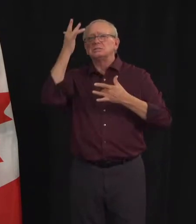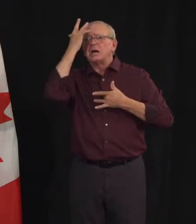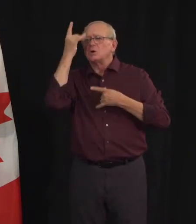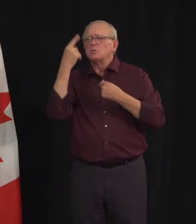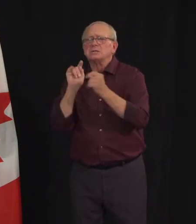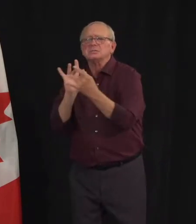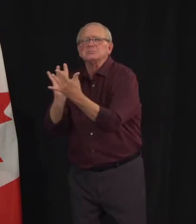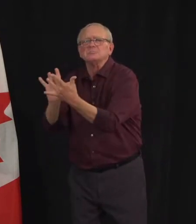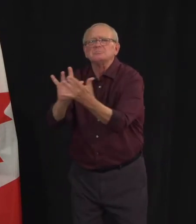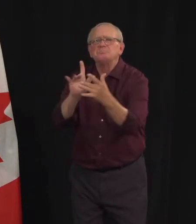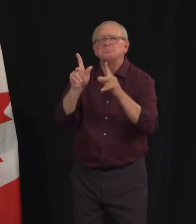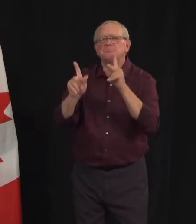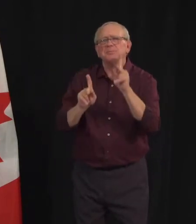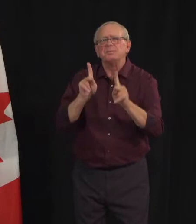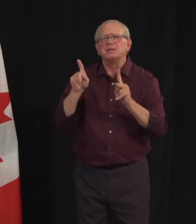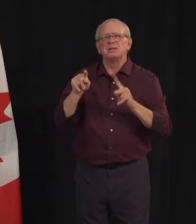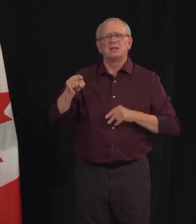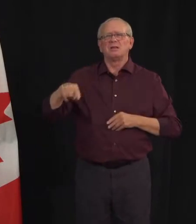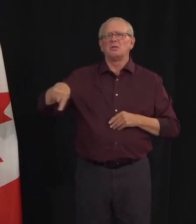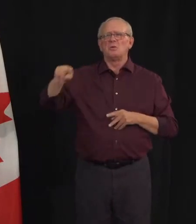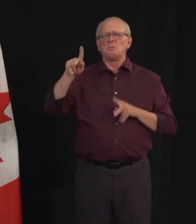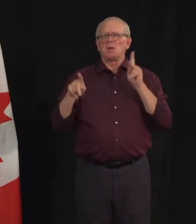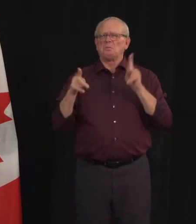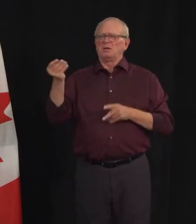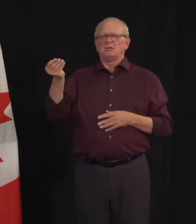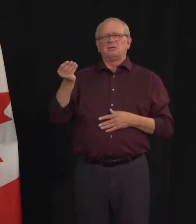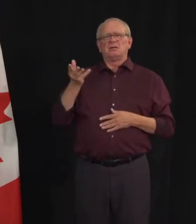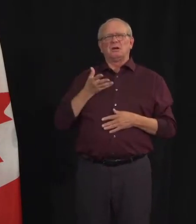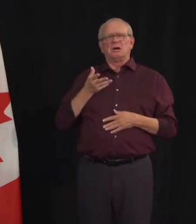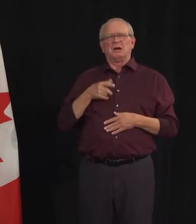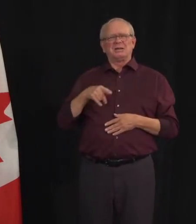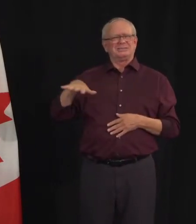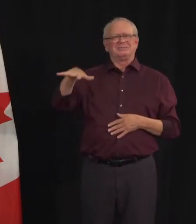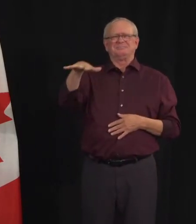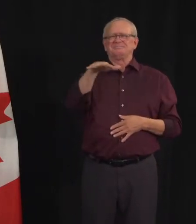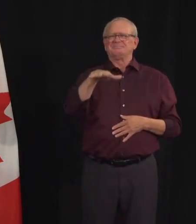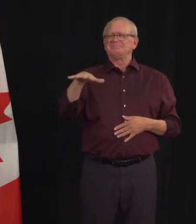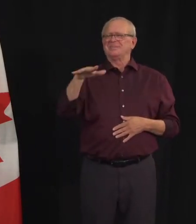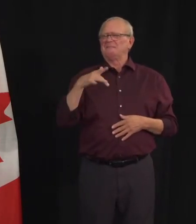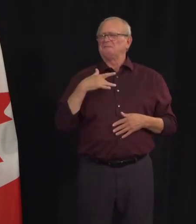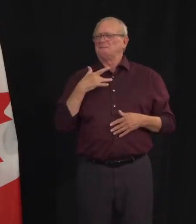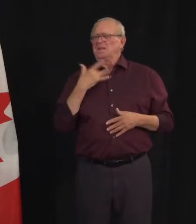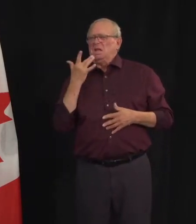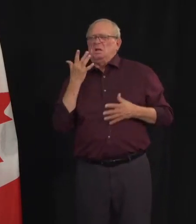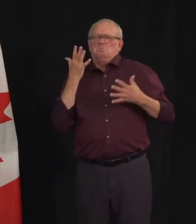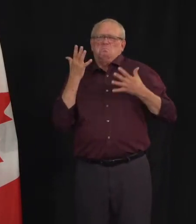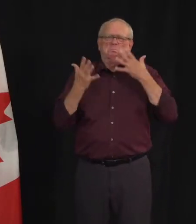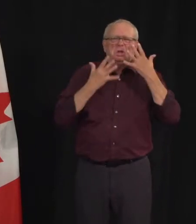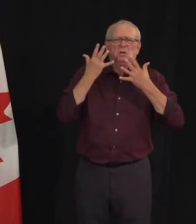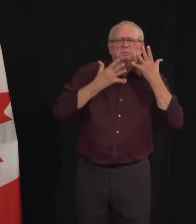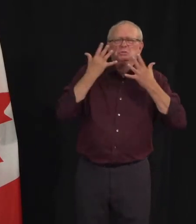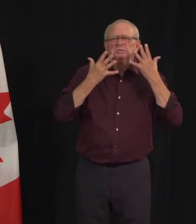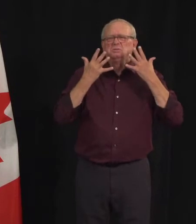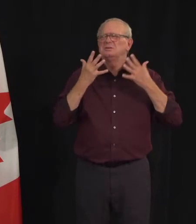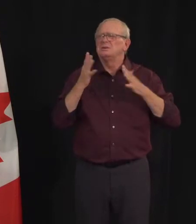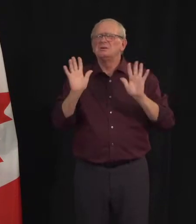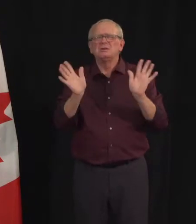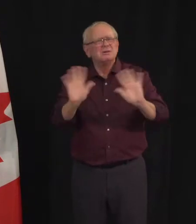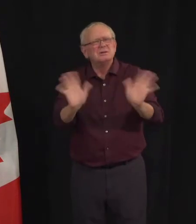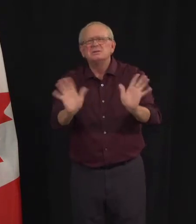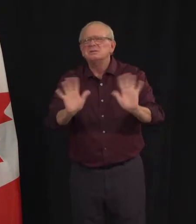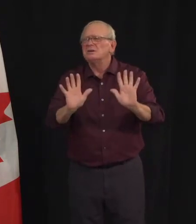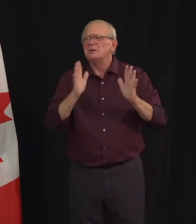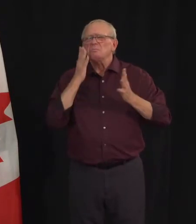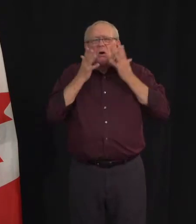their contacts. This worries me. Shame is an emotion that drives people to hide or to cover up what they are